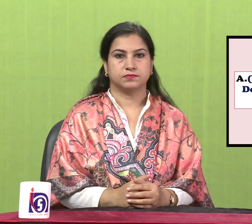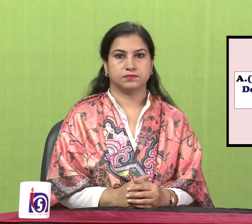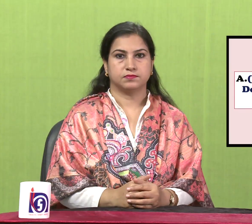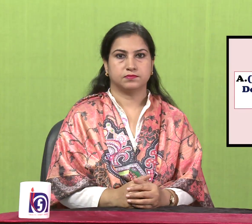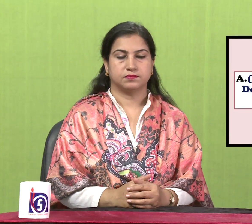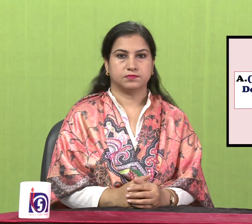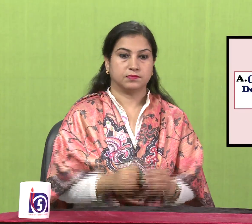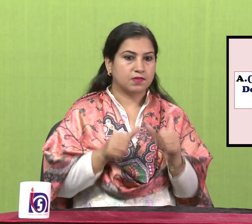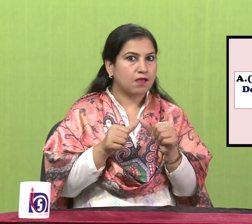Answer is